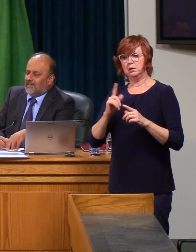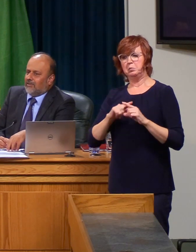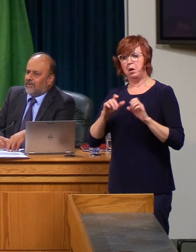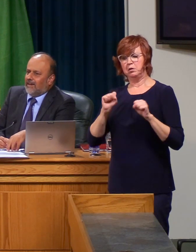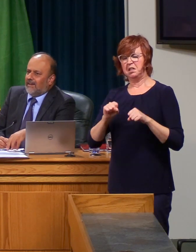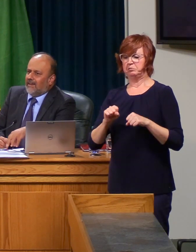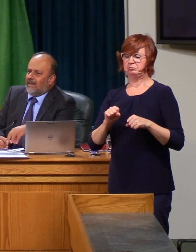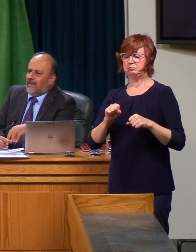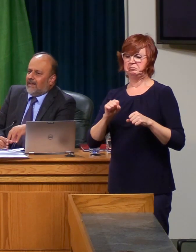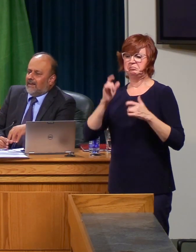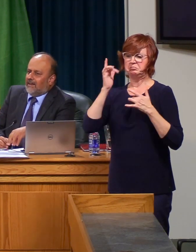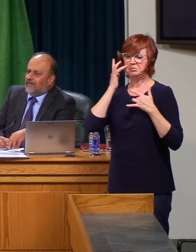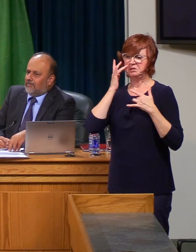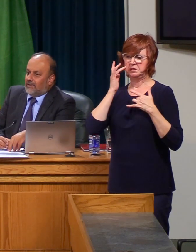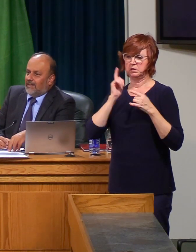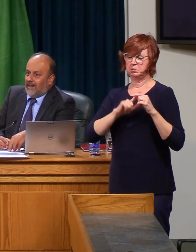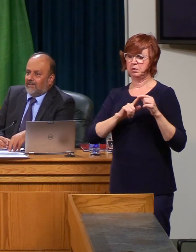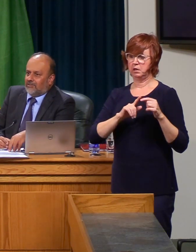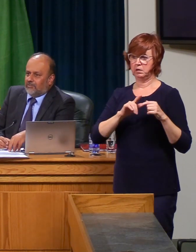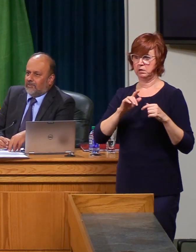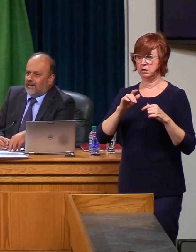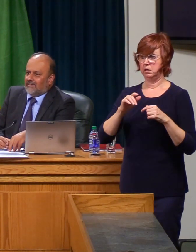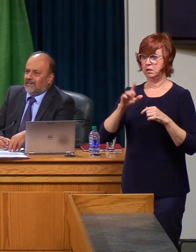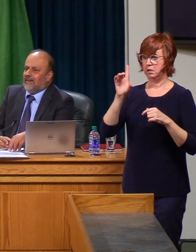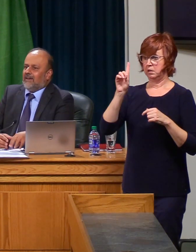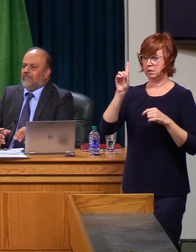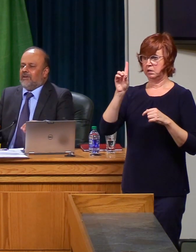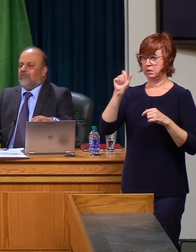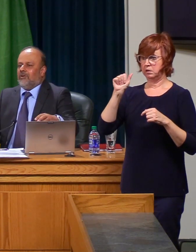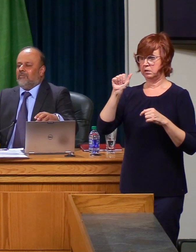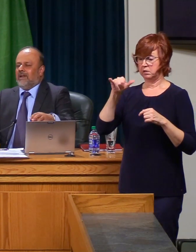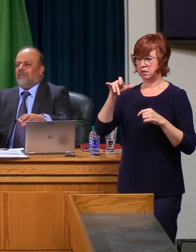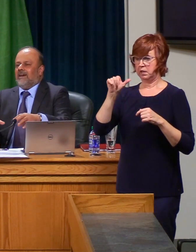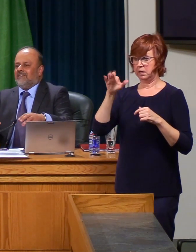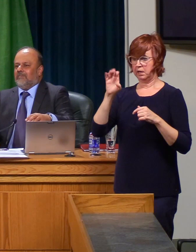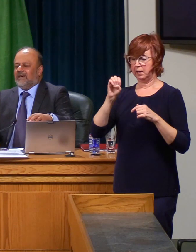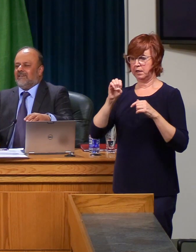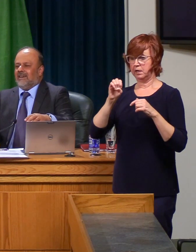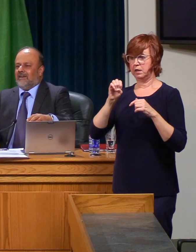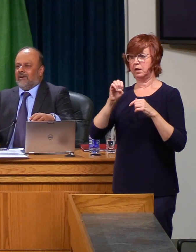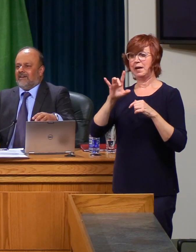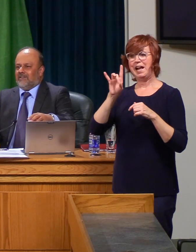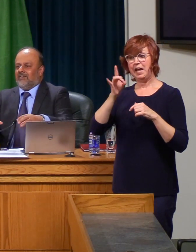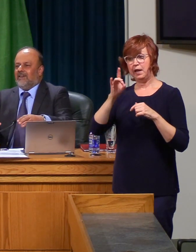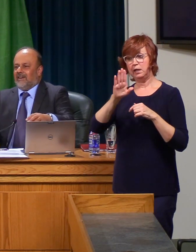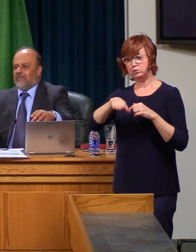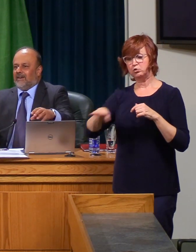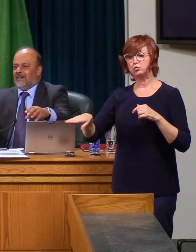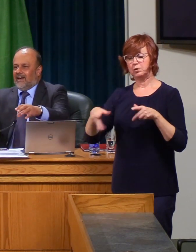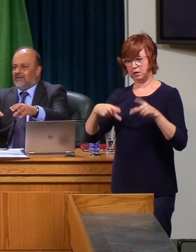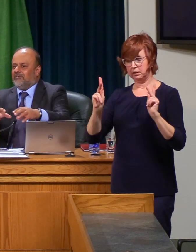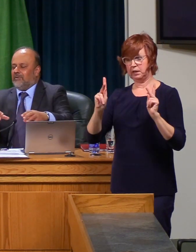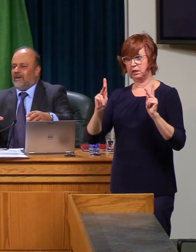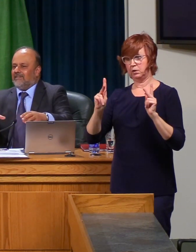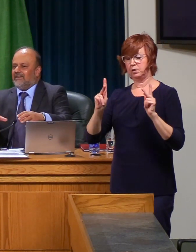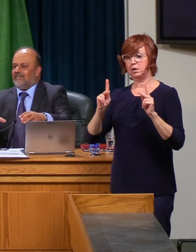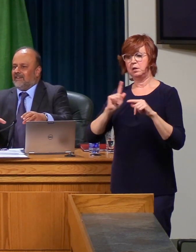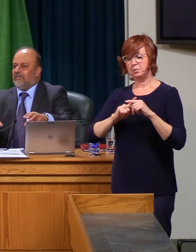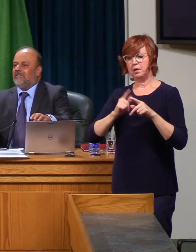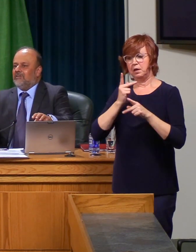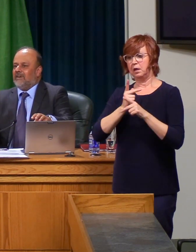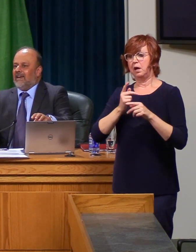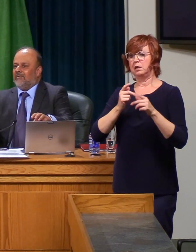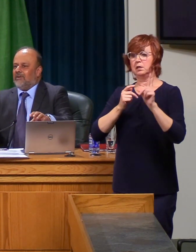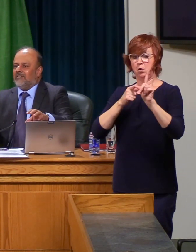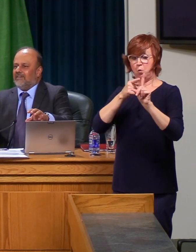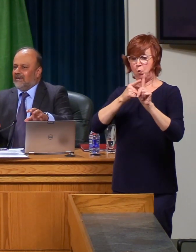under can still go ahead with an adult supervisor. But you want to minimize the mixing among children and among adult supervisors as